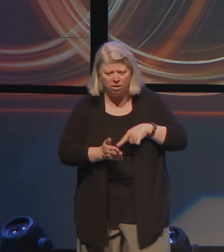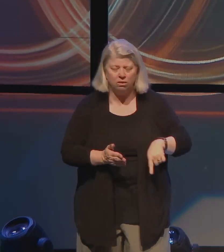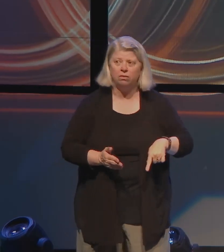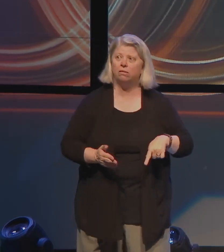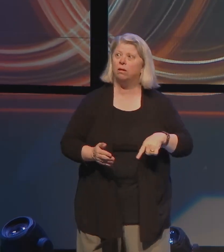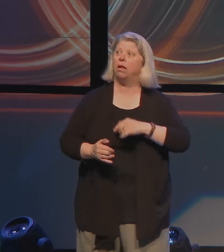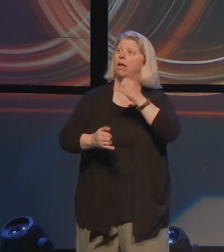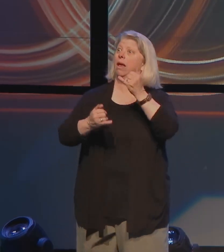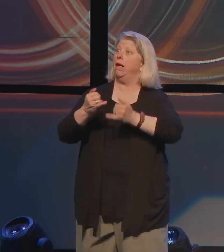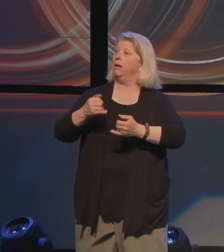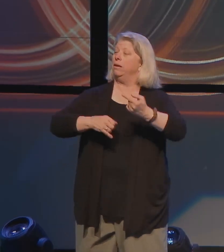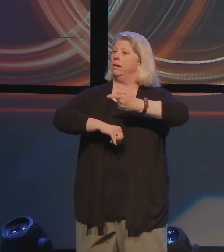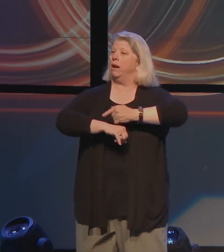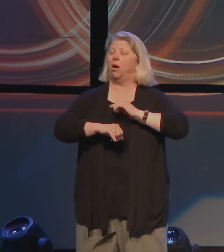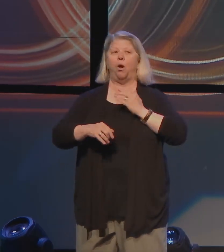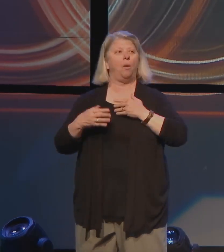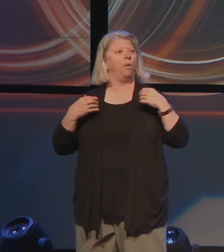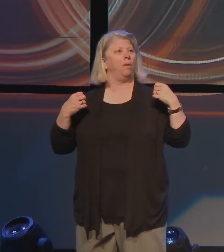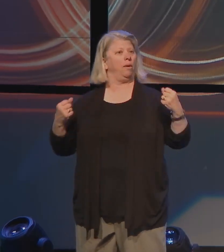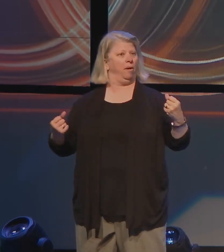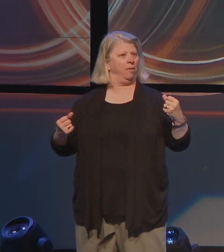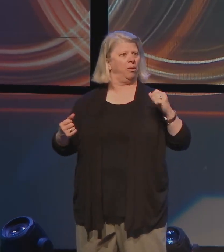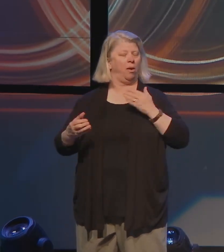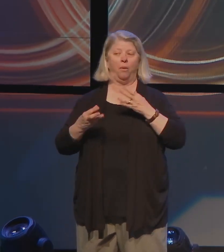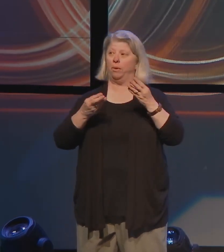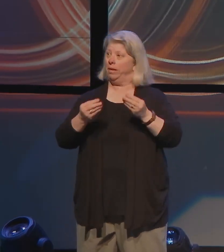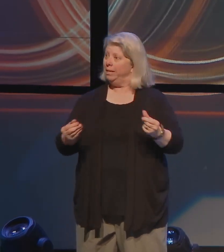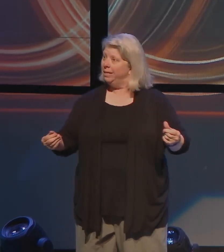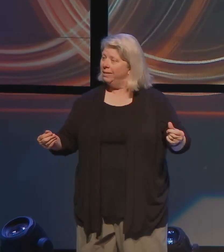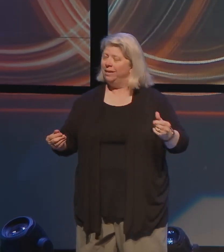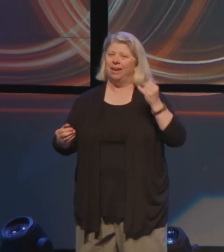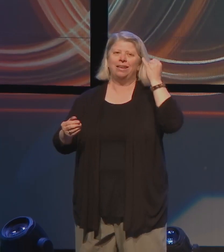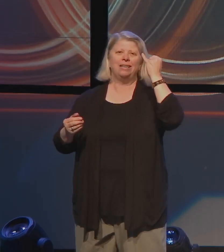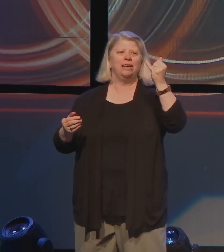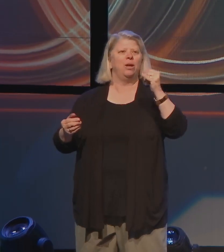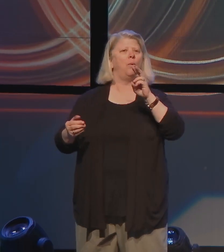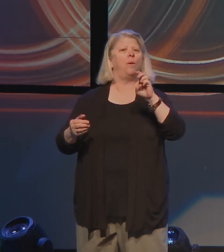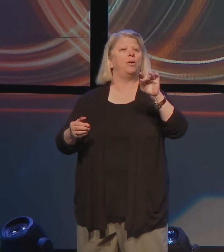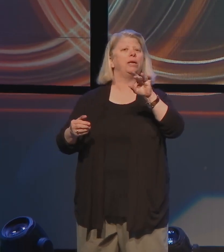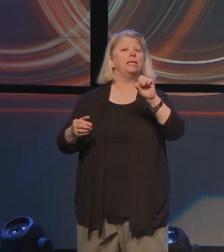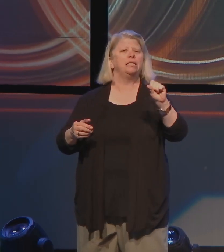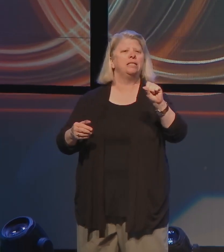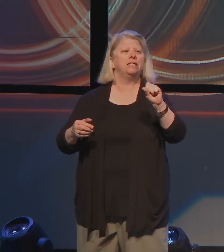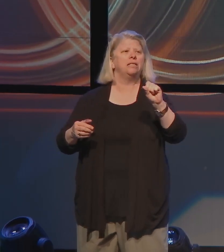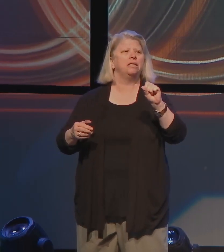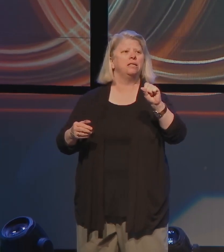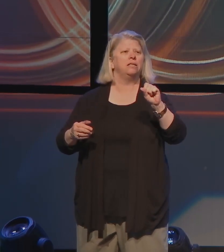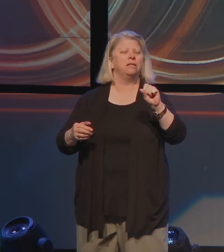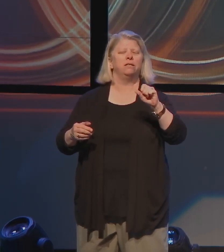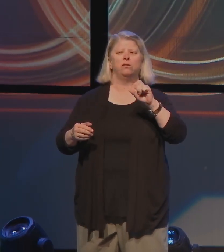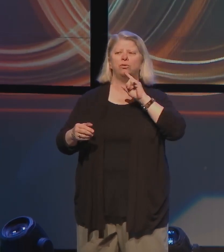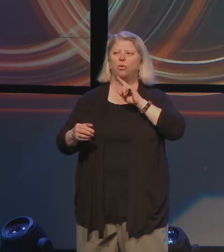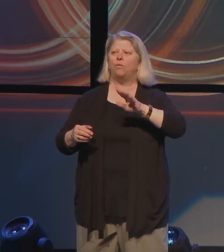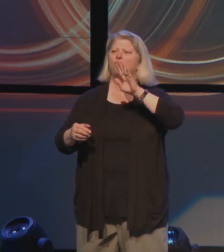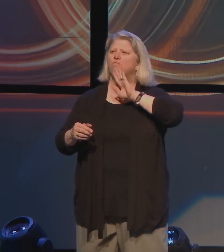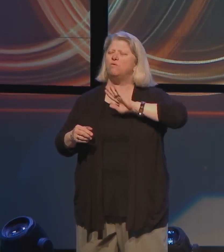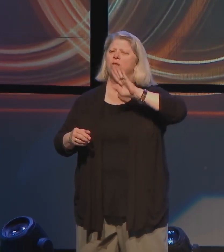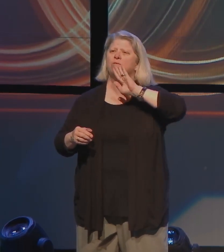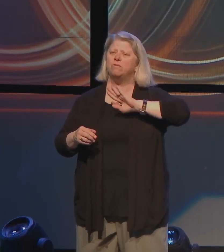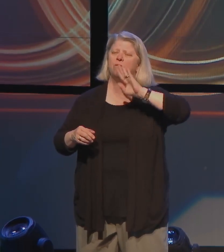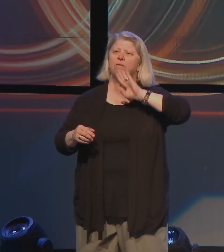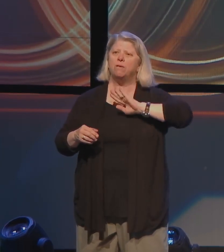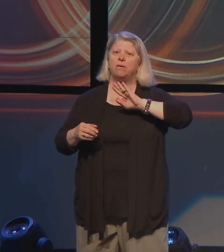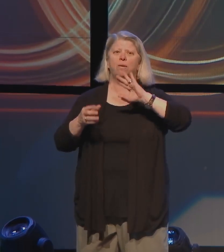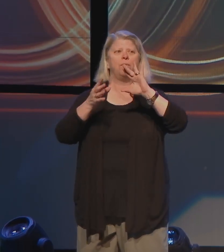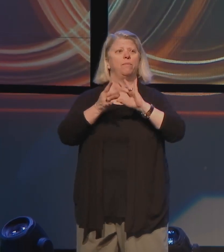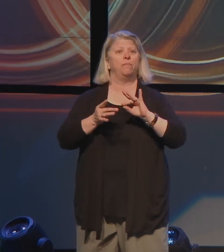And at the end of the day, our health, our healing, our ideas of wellness and well-being, we get so frustrated by